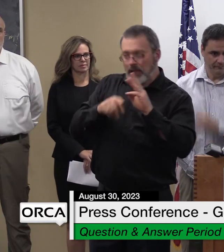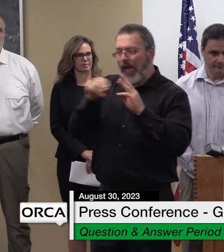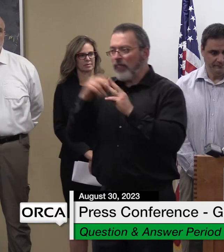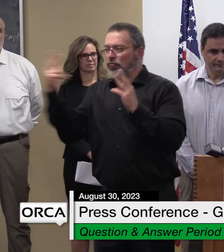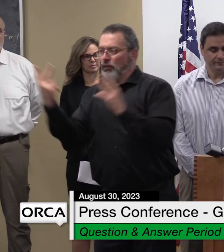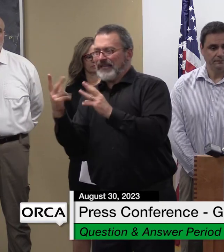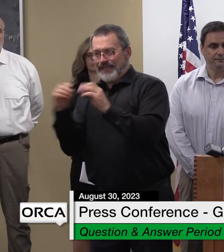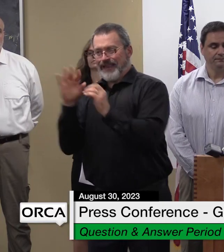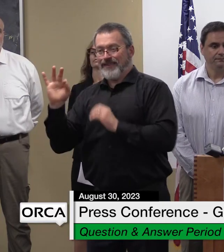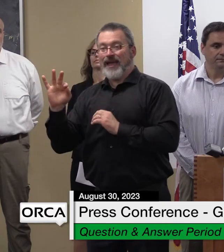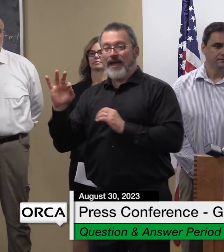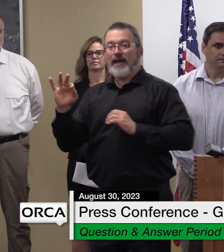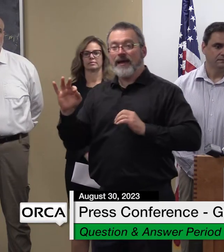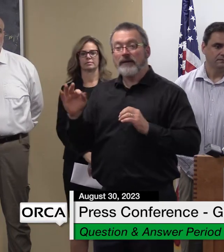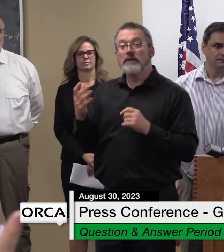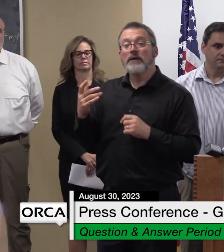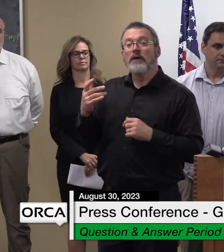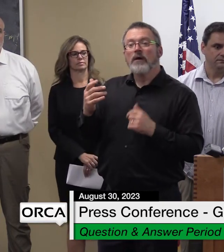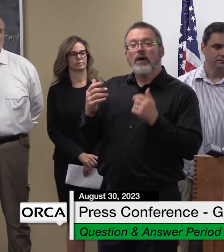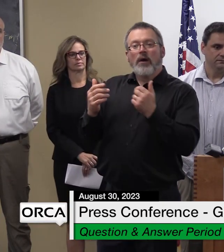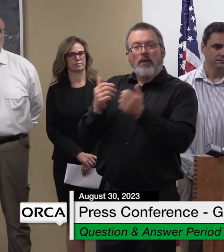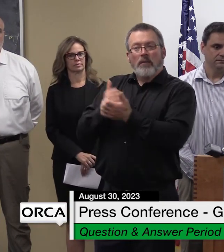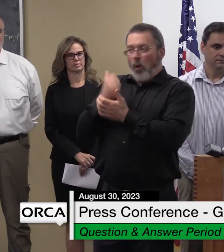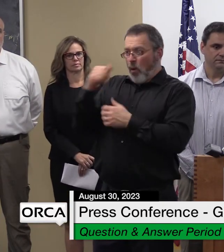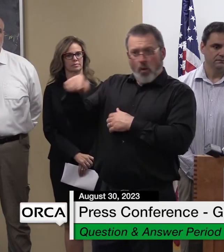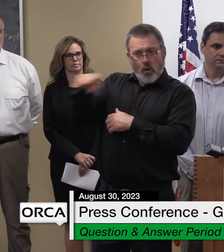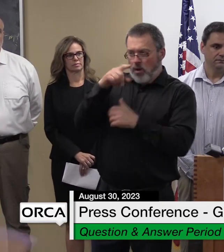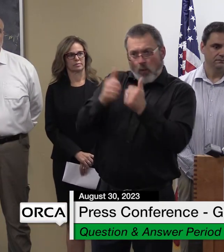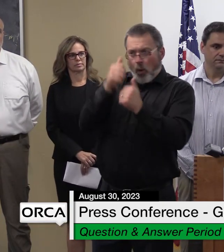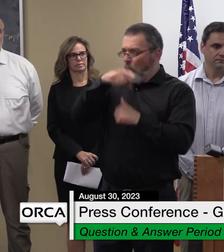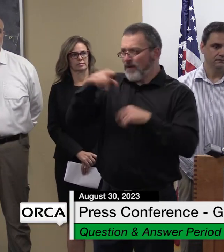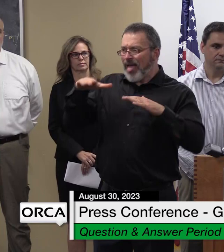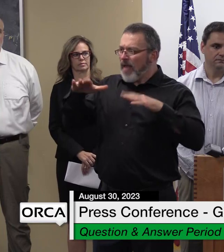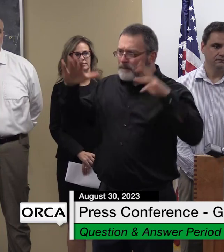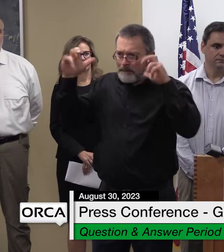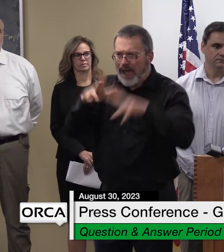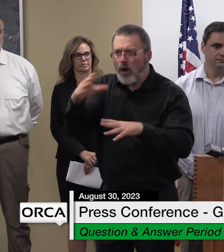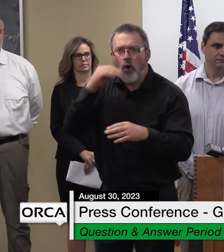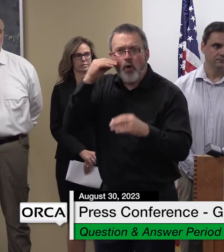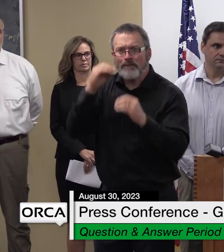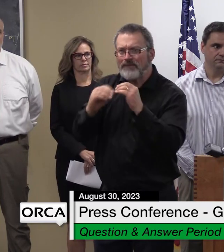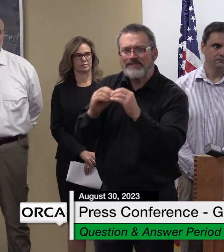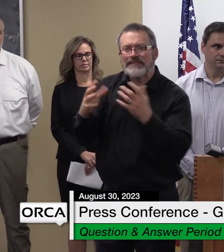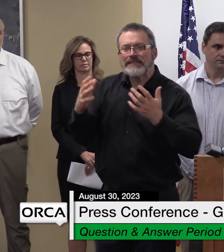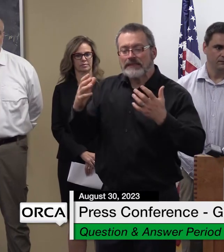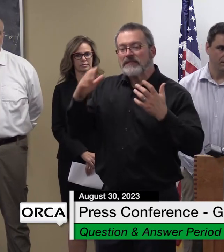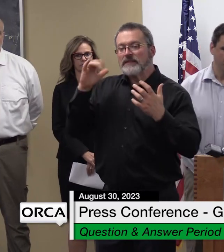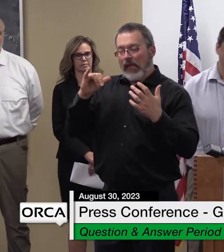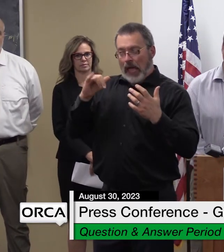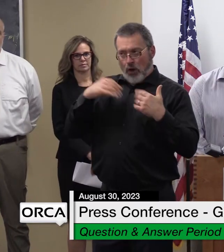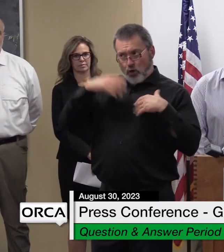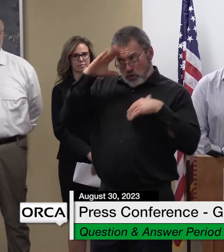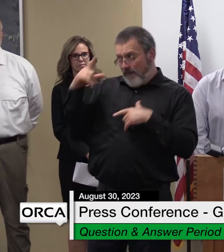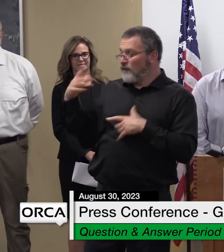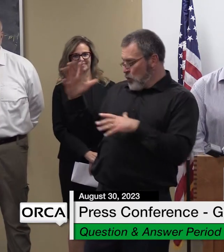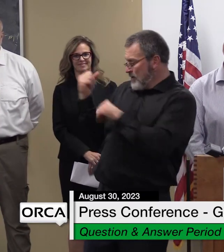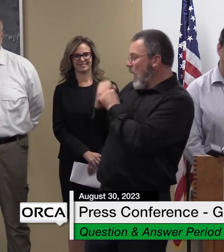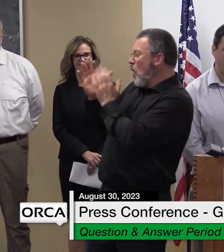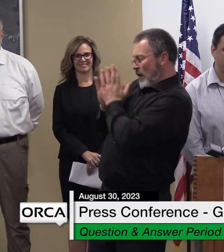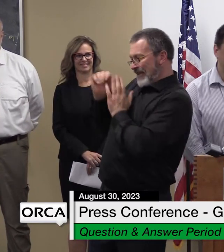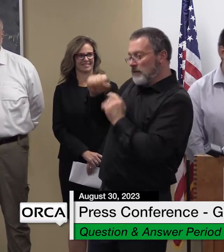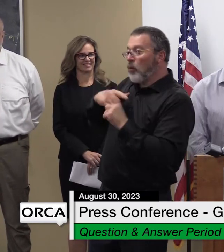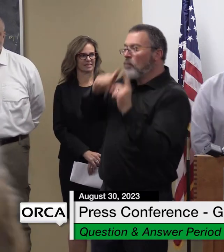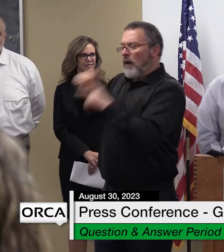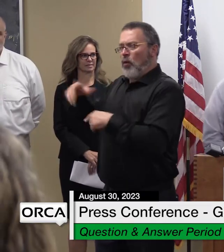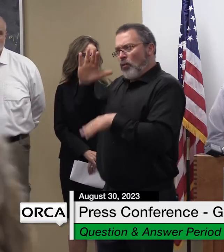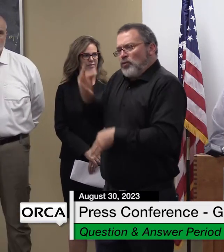floods. So we took a take a look at all those, and we'll provide a very prompt response to this, the governor's request. Okay, thank you. While you're up there, Will. Oh,